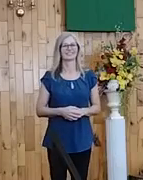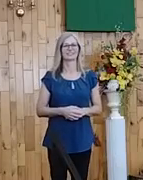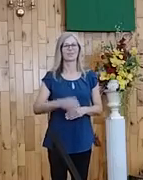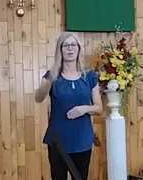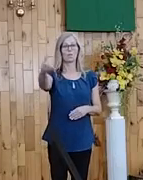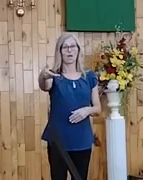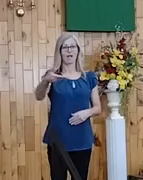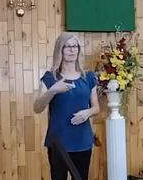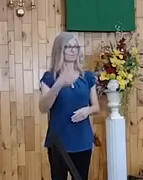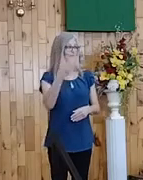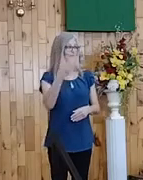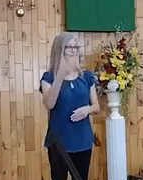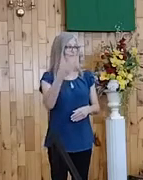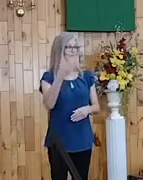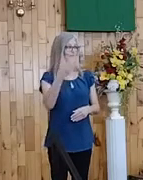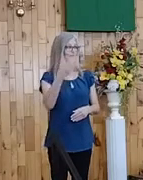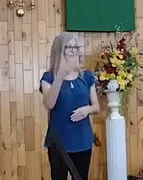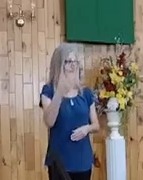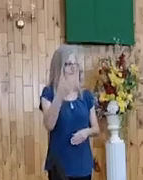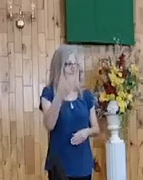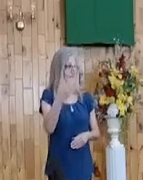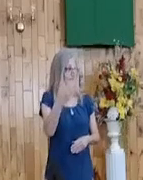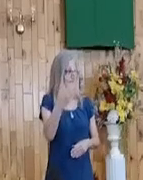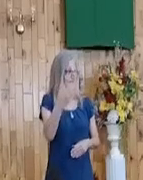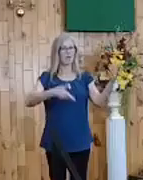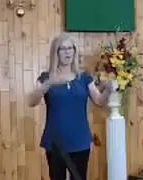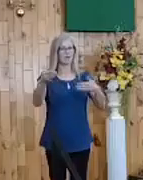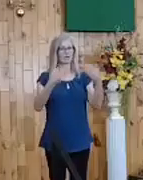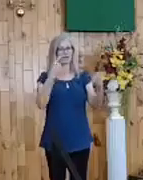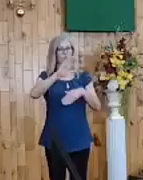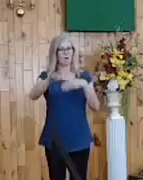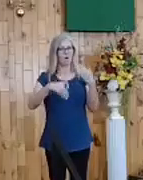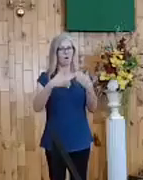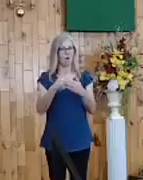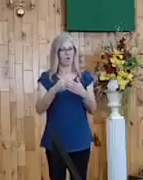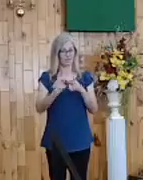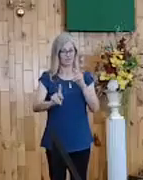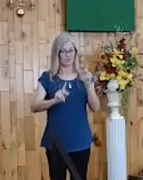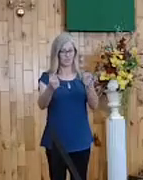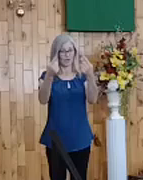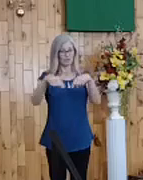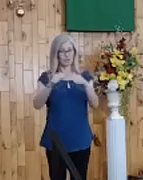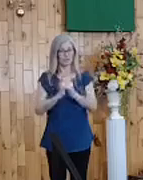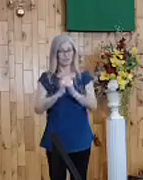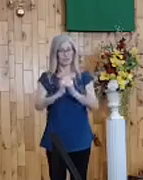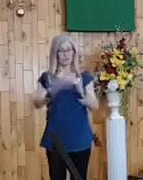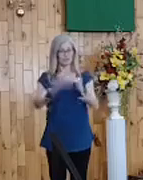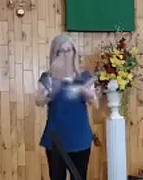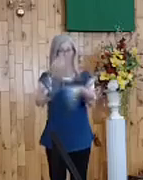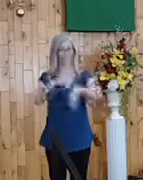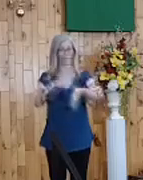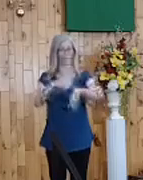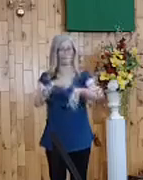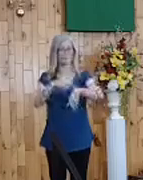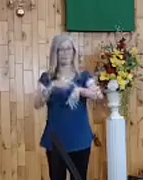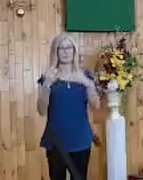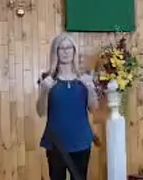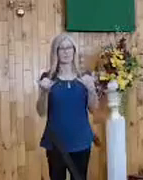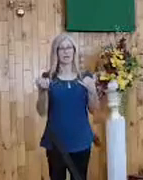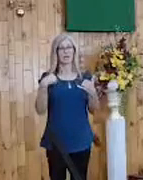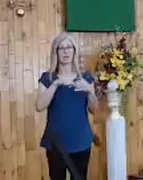Welcome to the Eucharistic celebration. We want to give a warm welcome to all our guests who are worshiping with us for the first time. Today